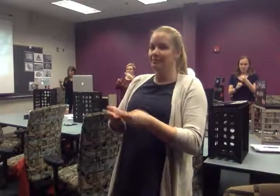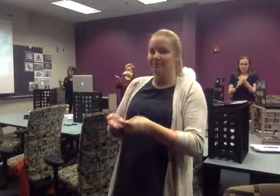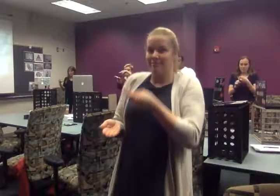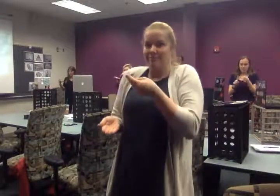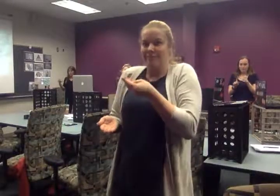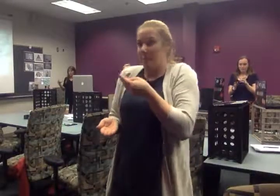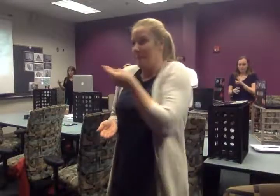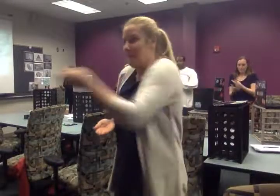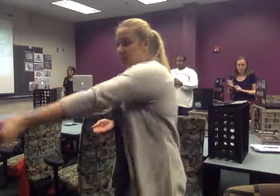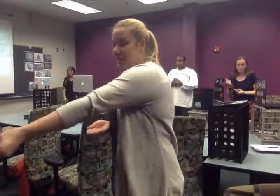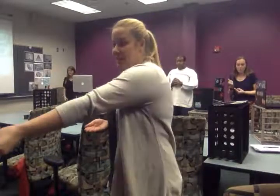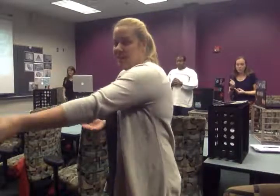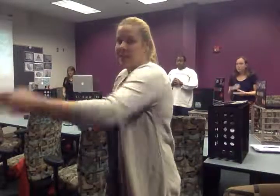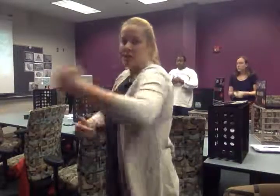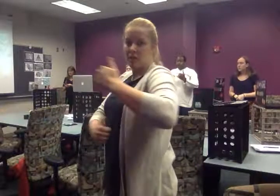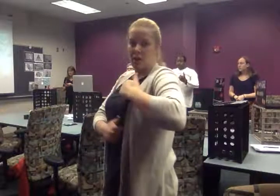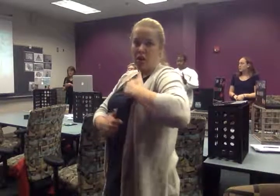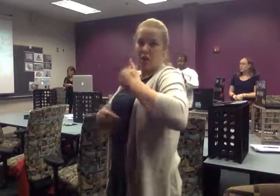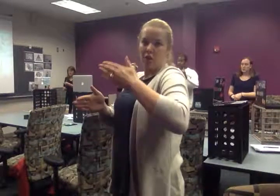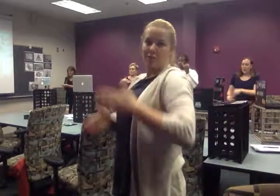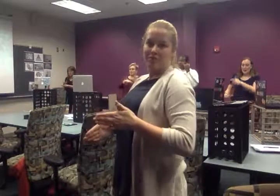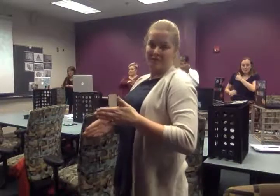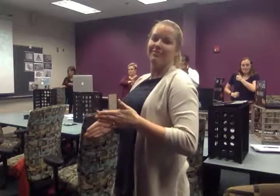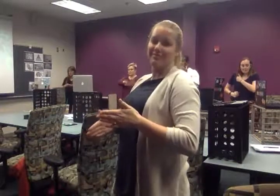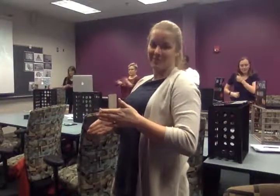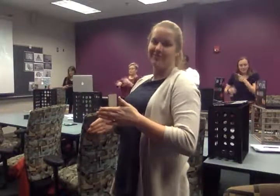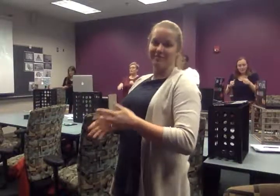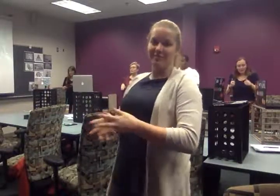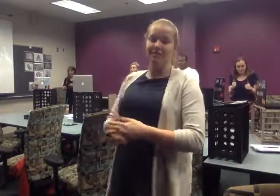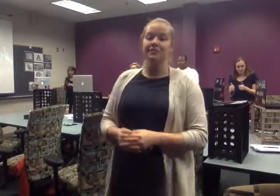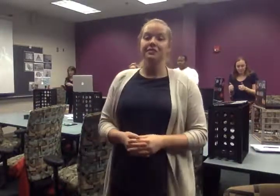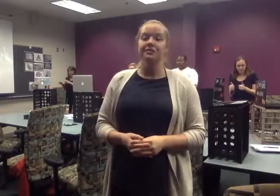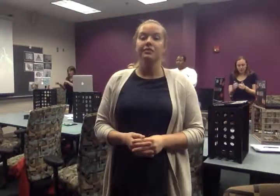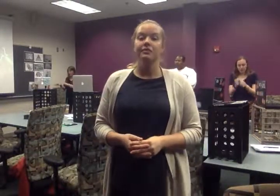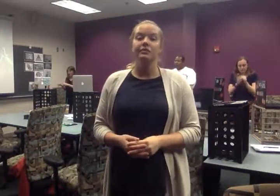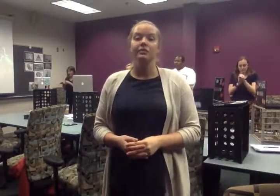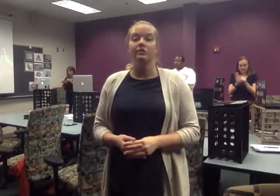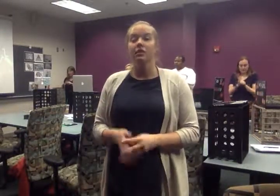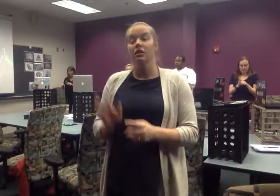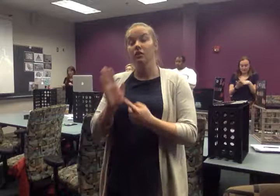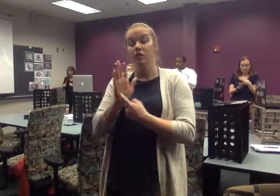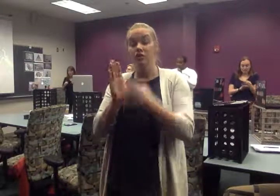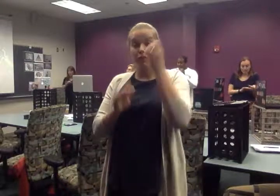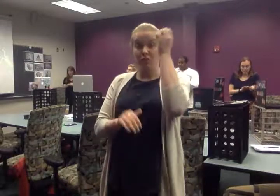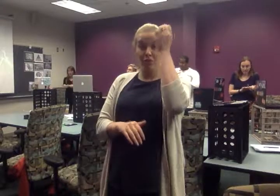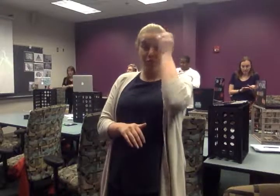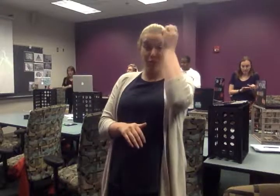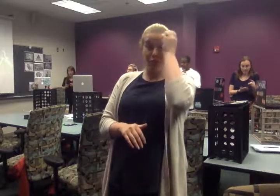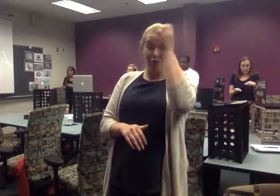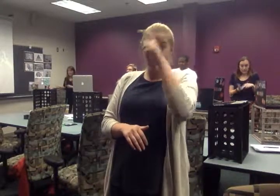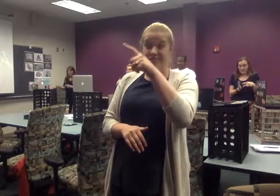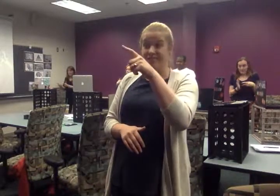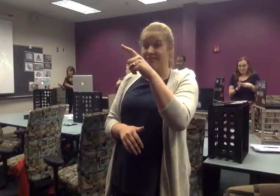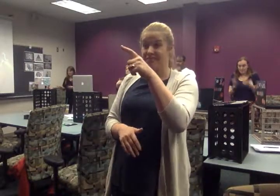and its military, then it follows that when the state fails, as it did in Europe after the fall of the Western Roman Empire, coinage